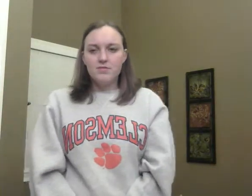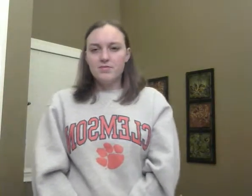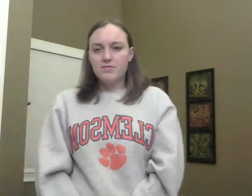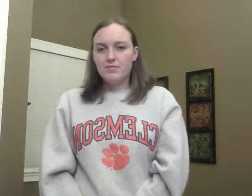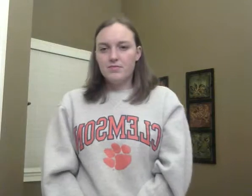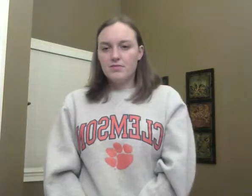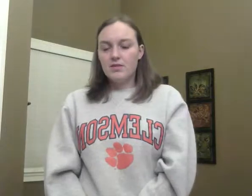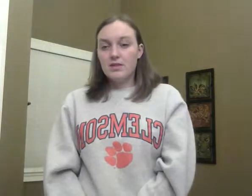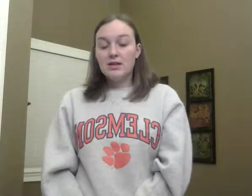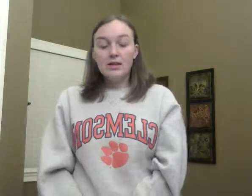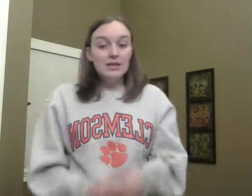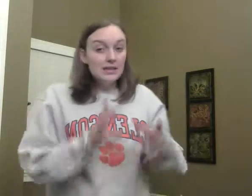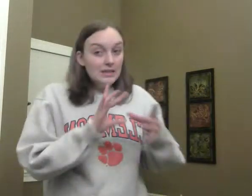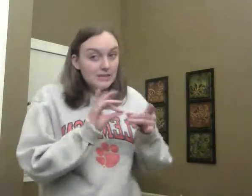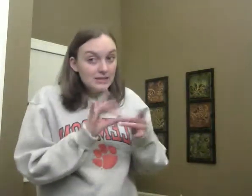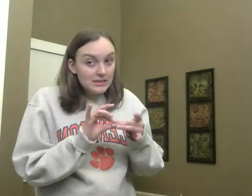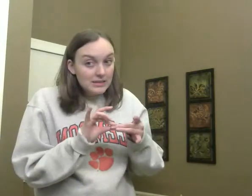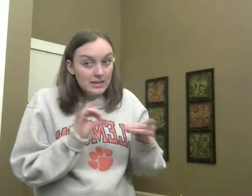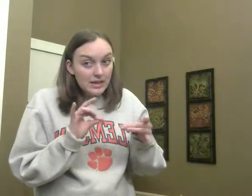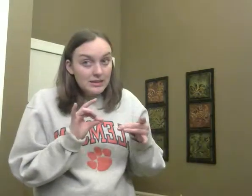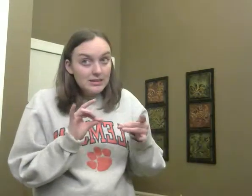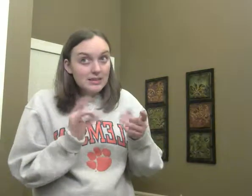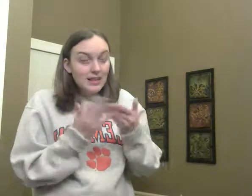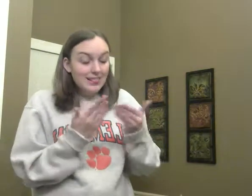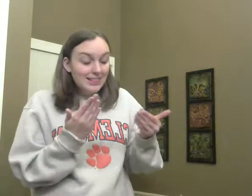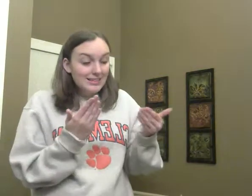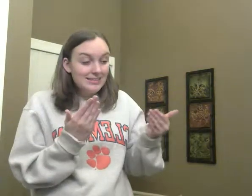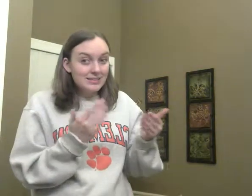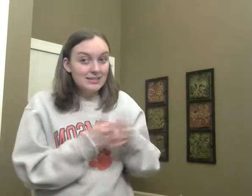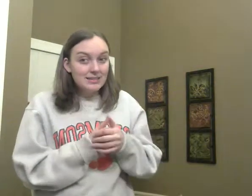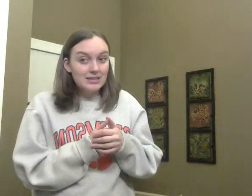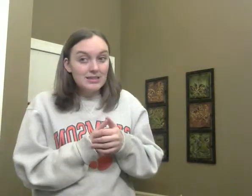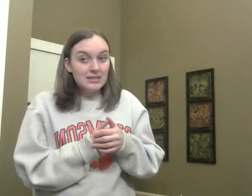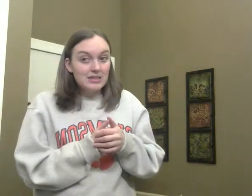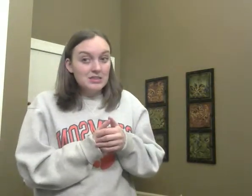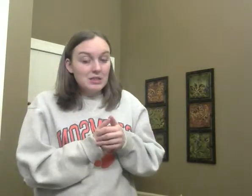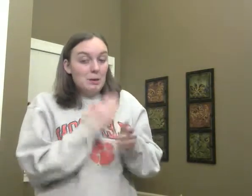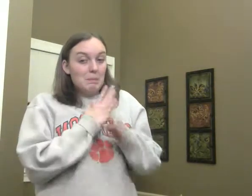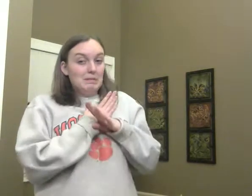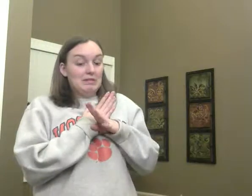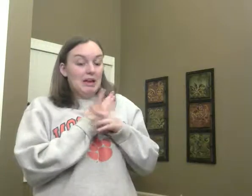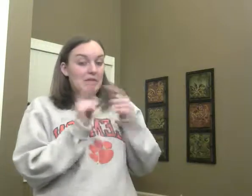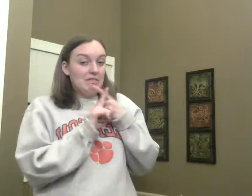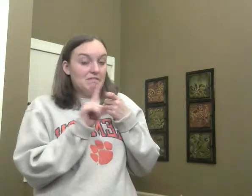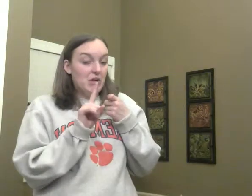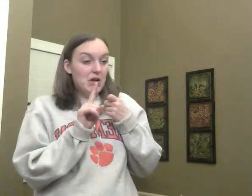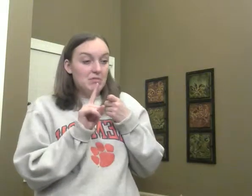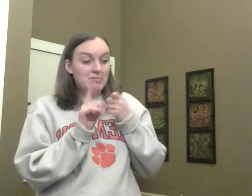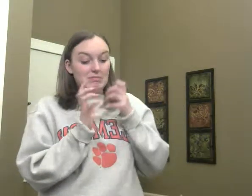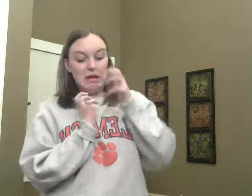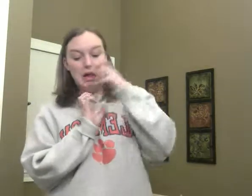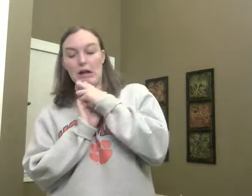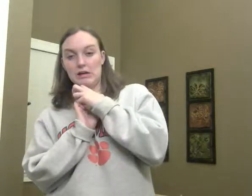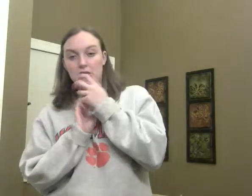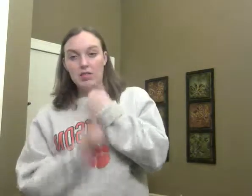It says these traits keep them from becoming prey food or food predators. Water striders